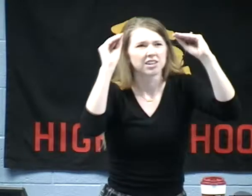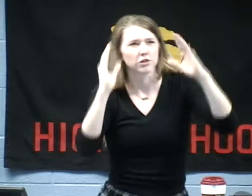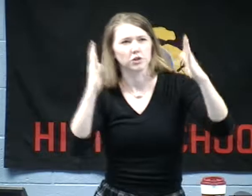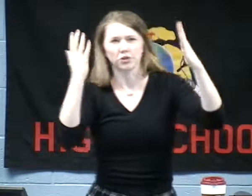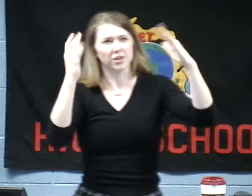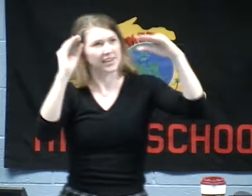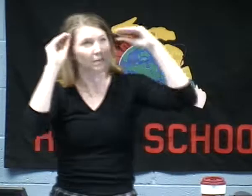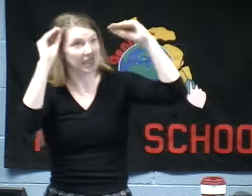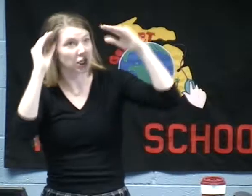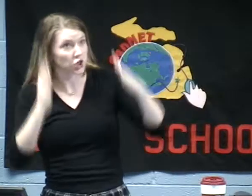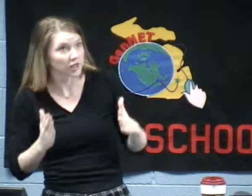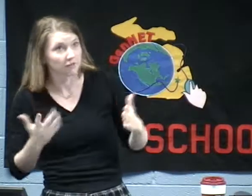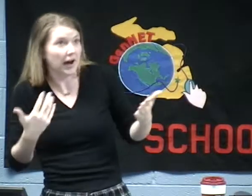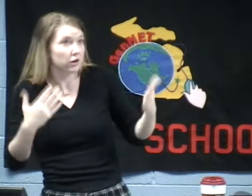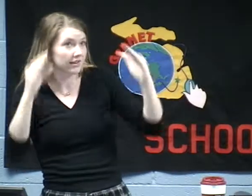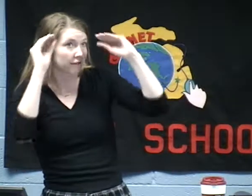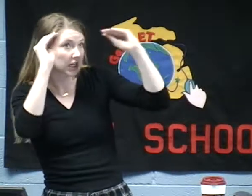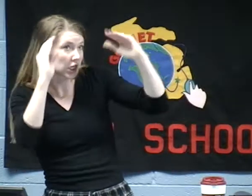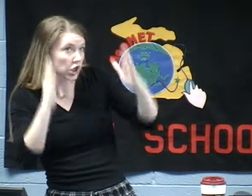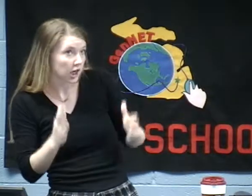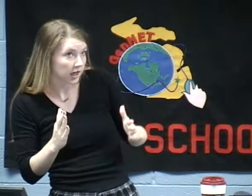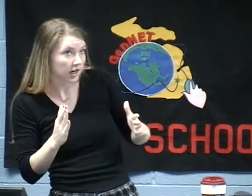You don't know the sign, but teacher. If I know the sign for teacher.